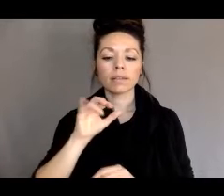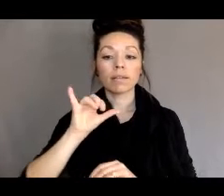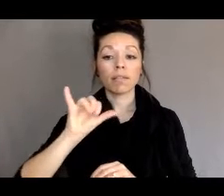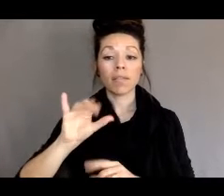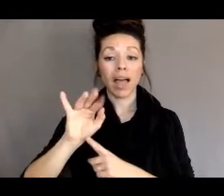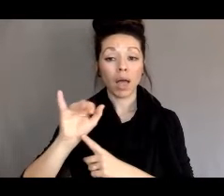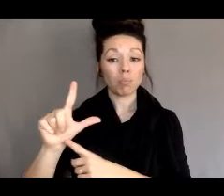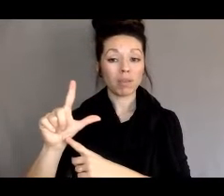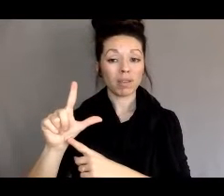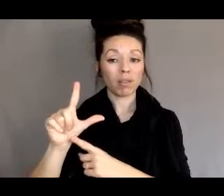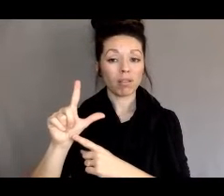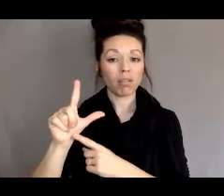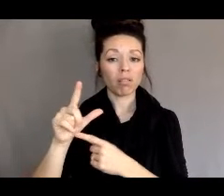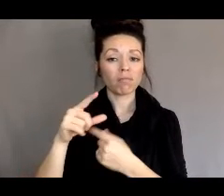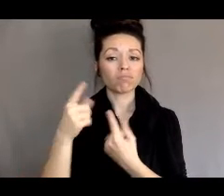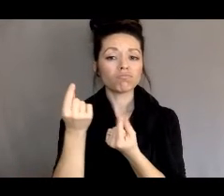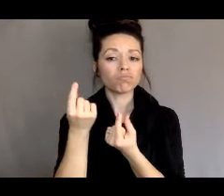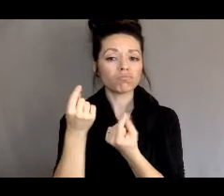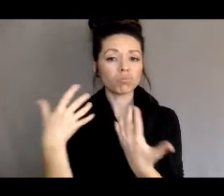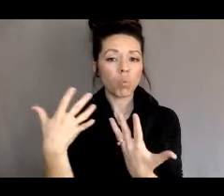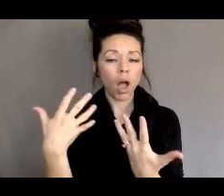who and what medical